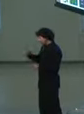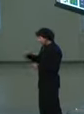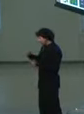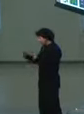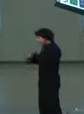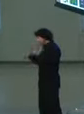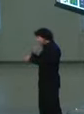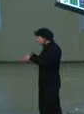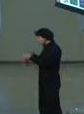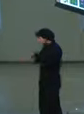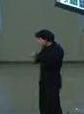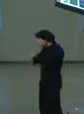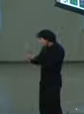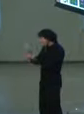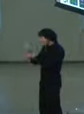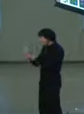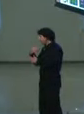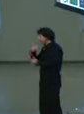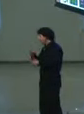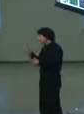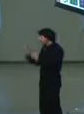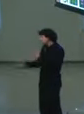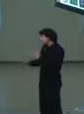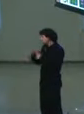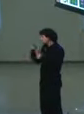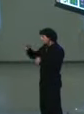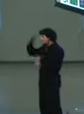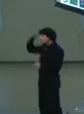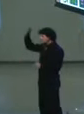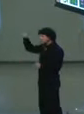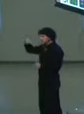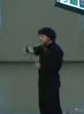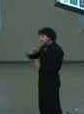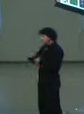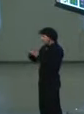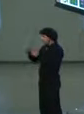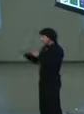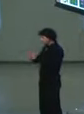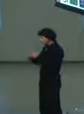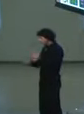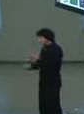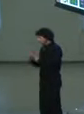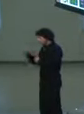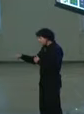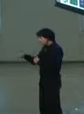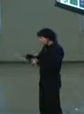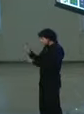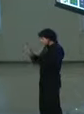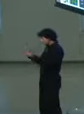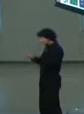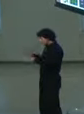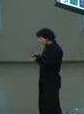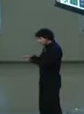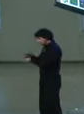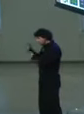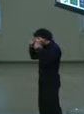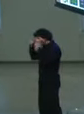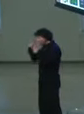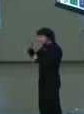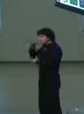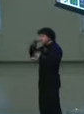dream for the graphic novelists, because the idea of creating these characters which are then created in form. And so they signed that